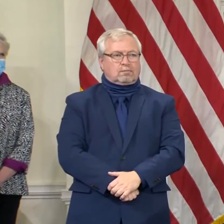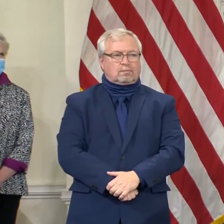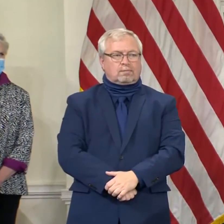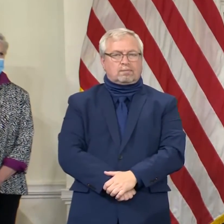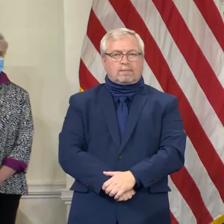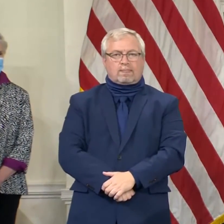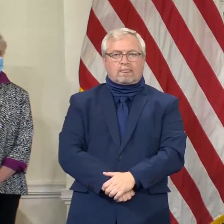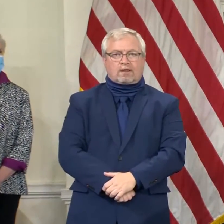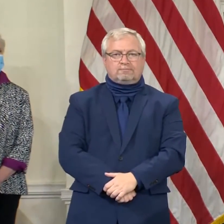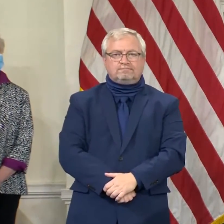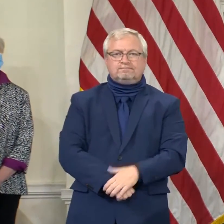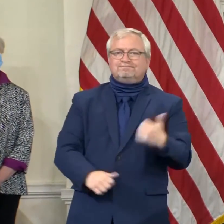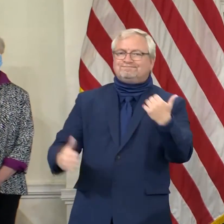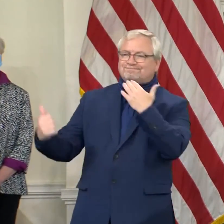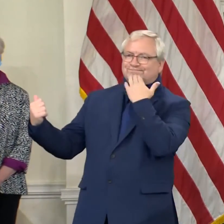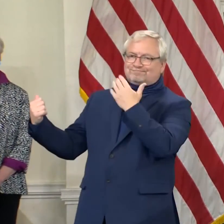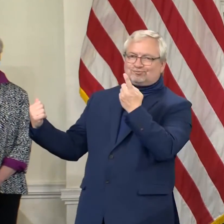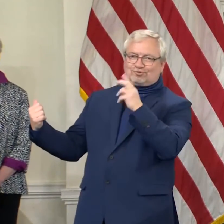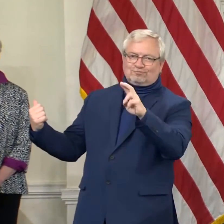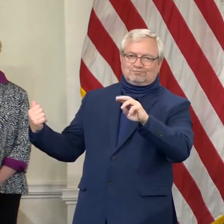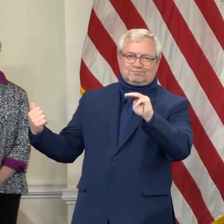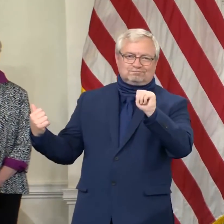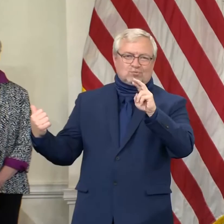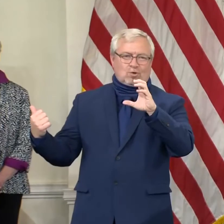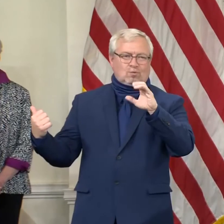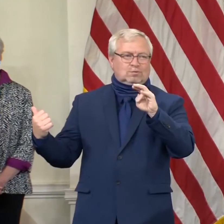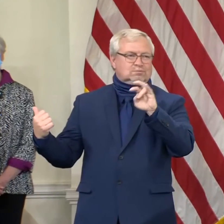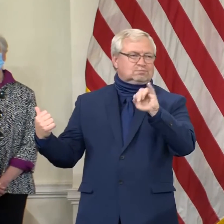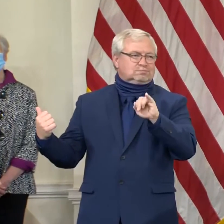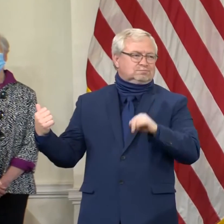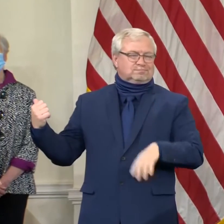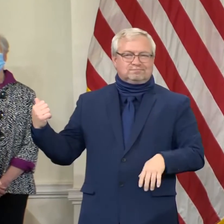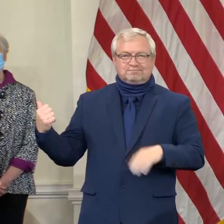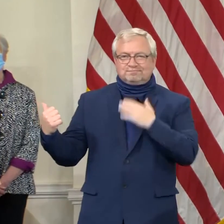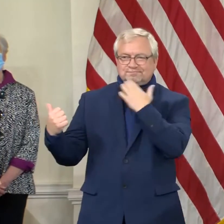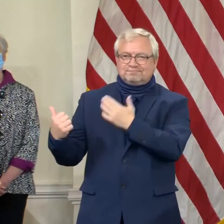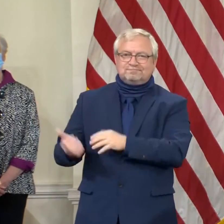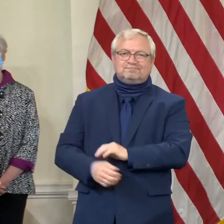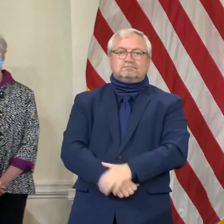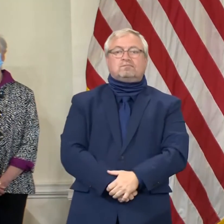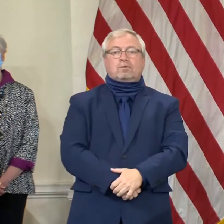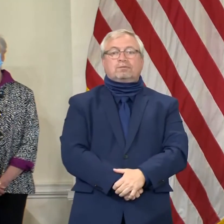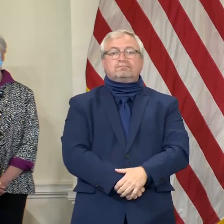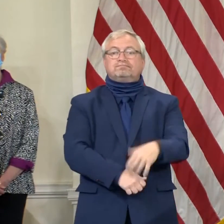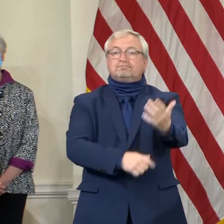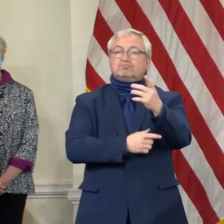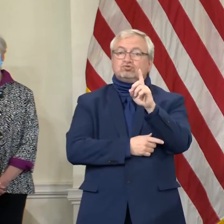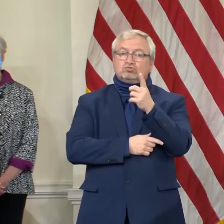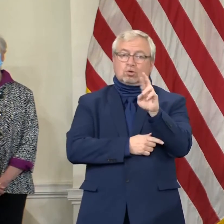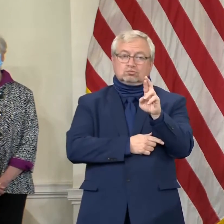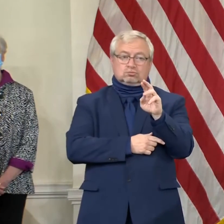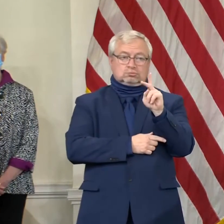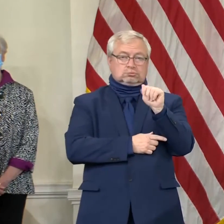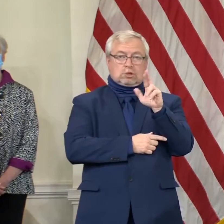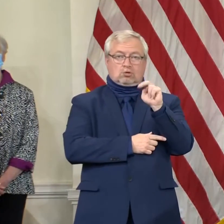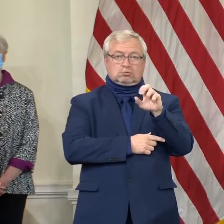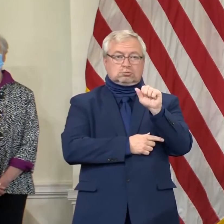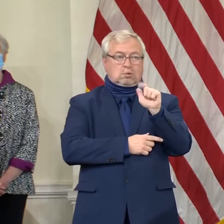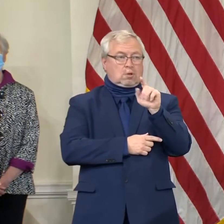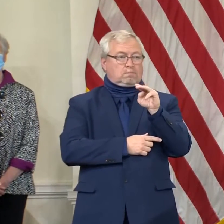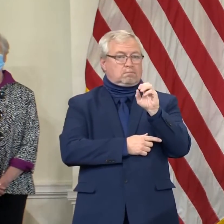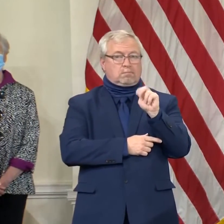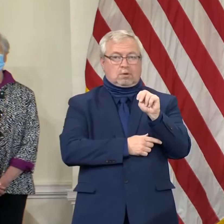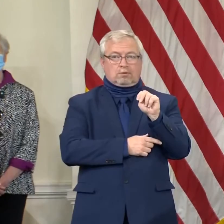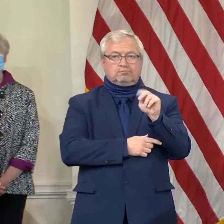Thank you very much, Dr. Marcosi. And now we're going to hear from Dr. Karen Salmon, State Superintendent of our school system. We'll have